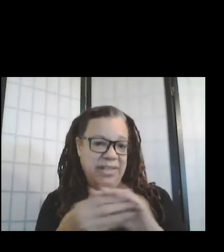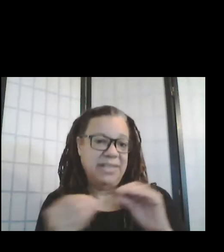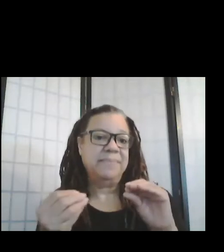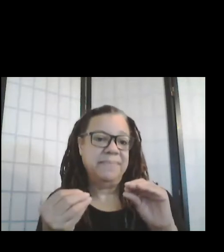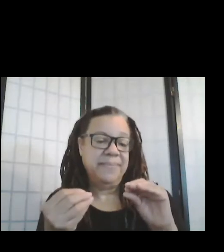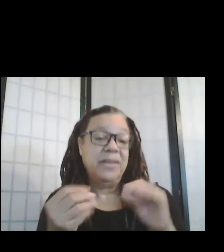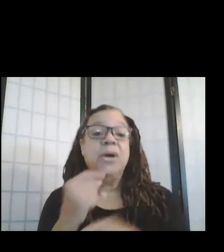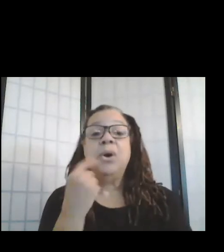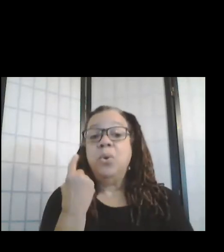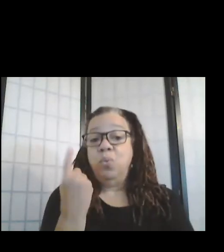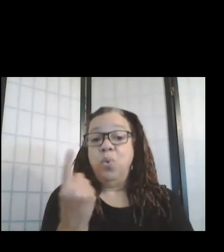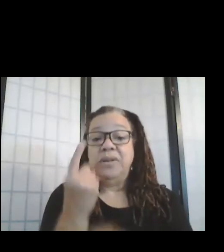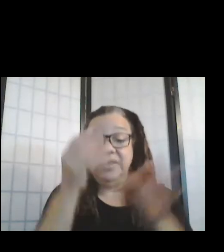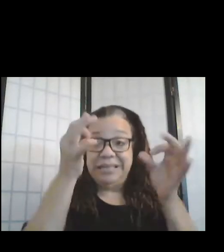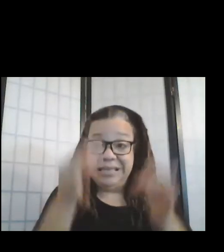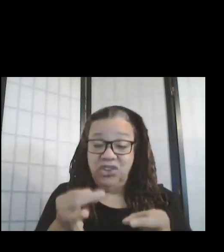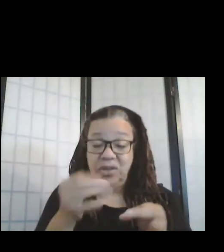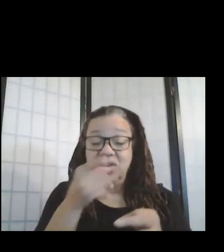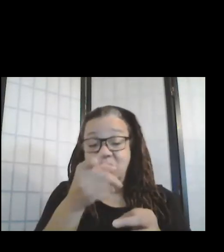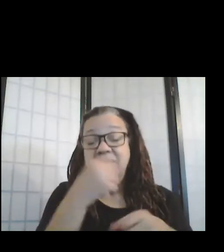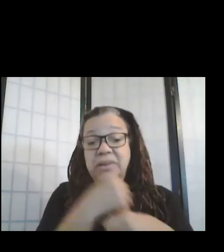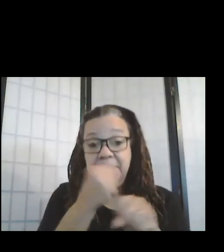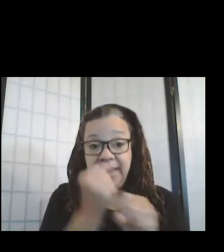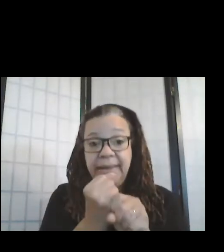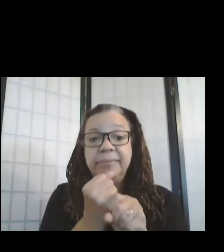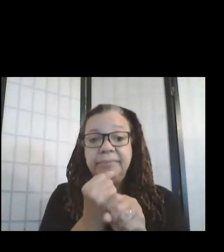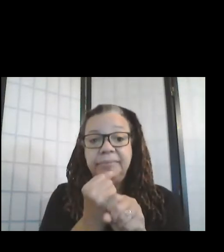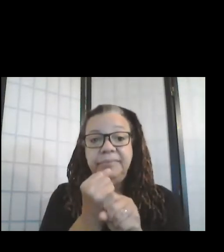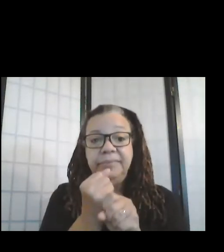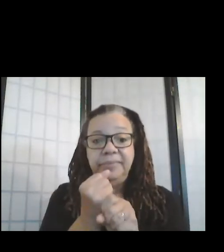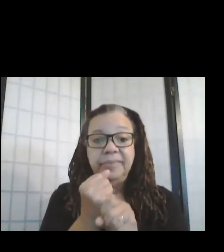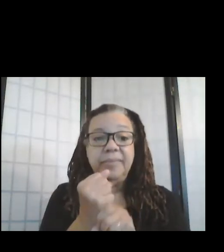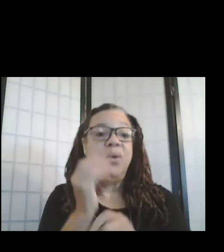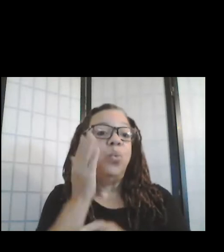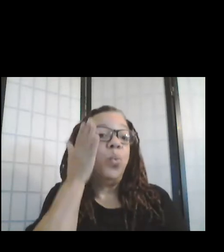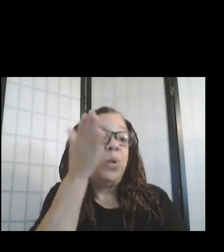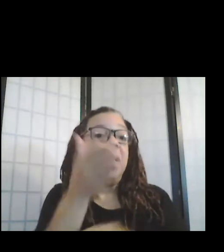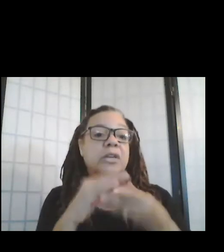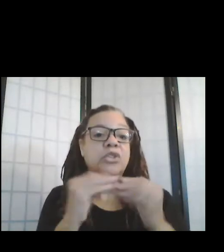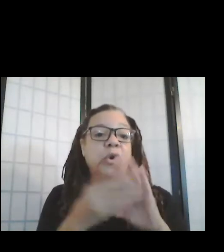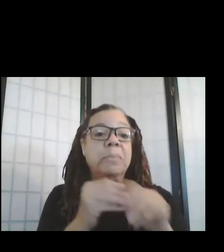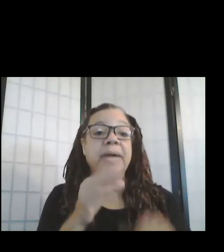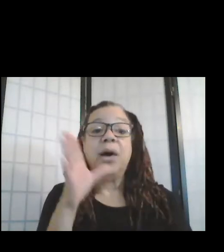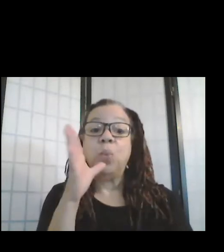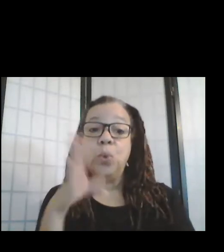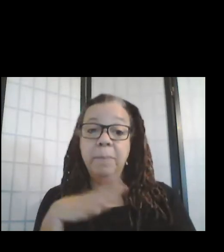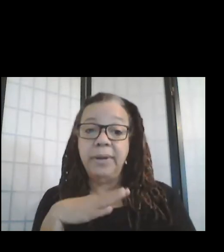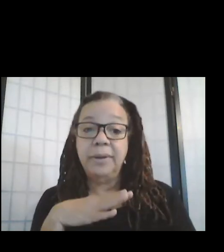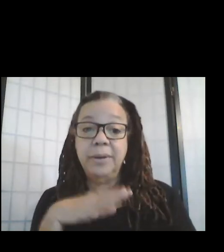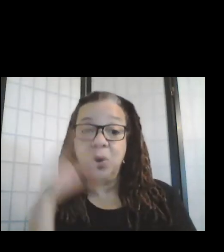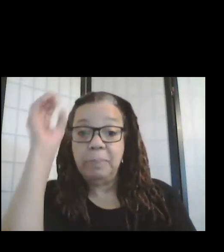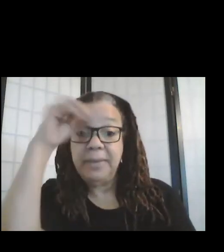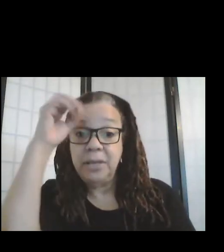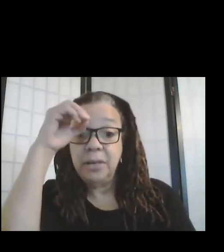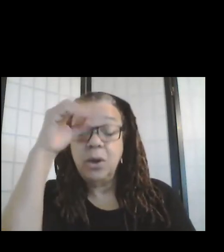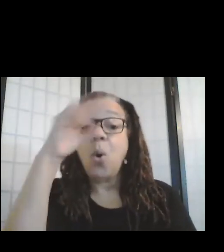of the decisions that one makes is it going to be a female perspective